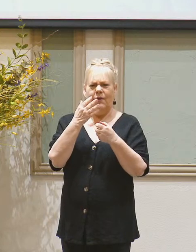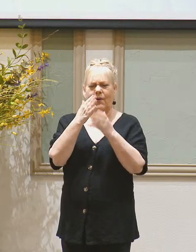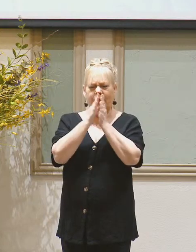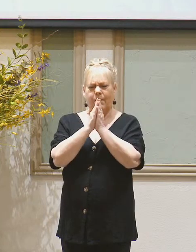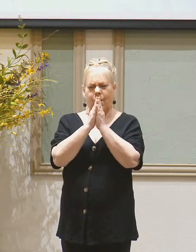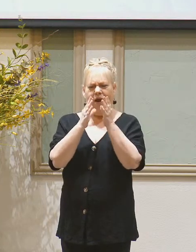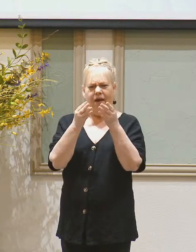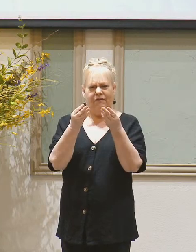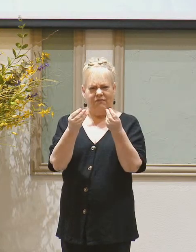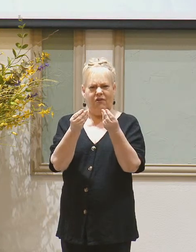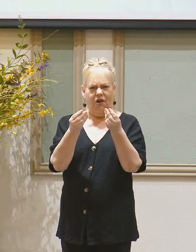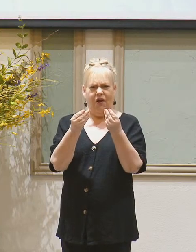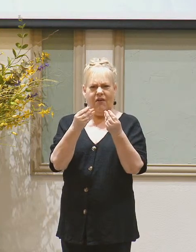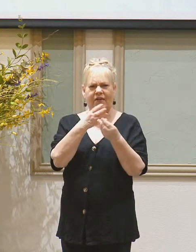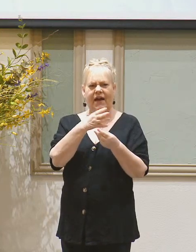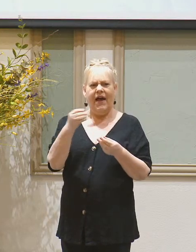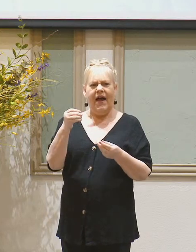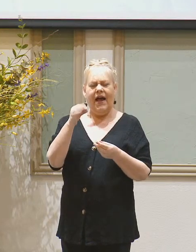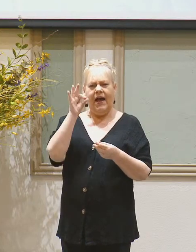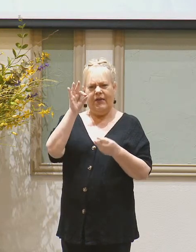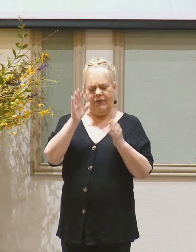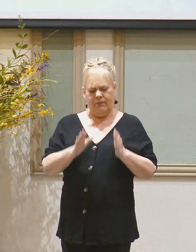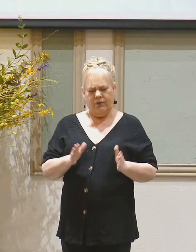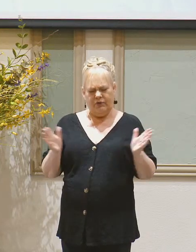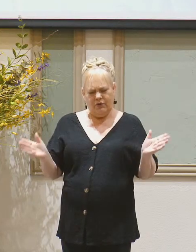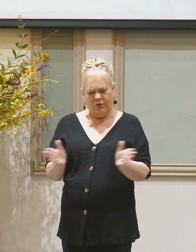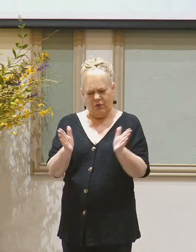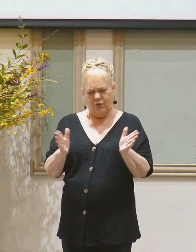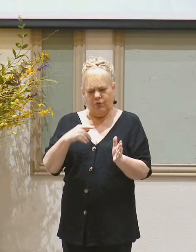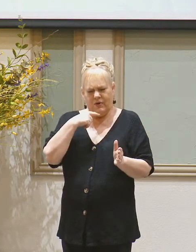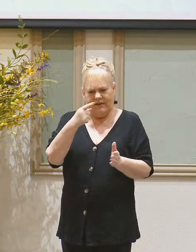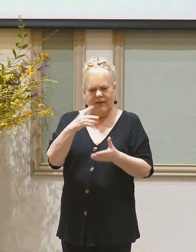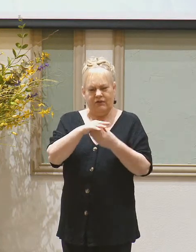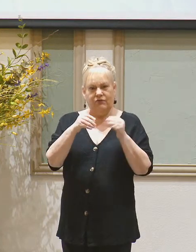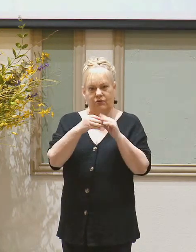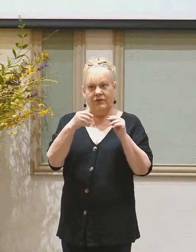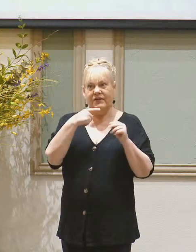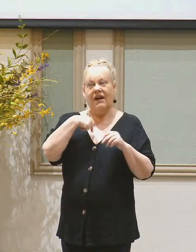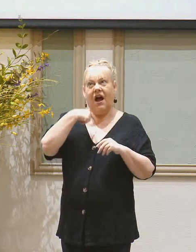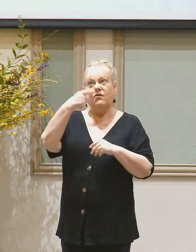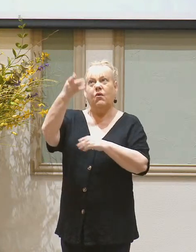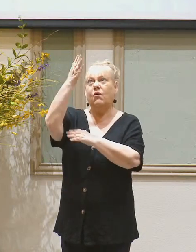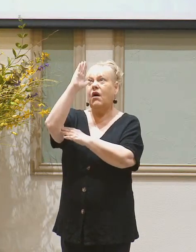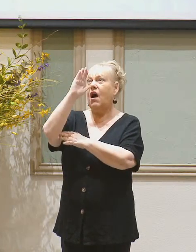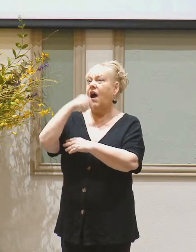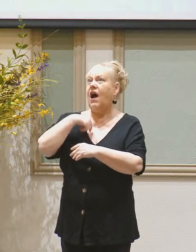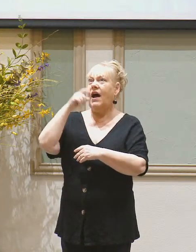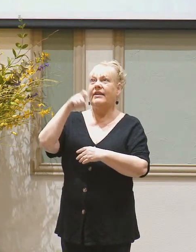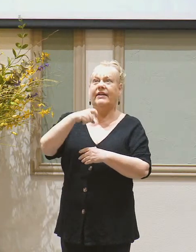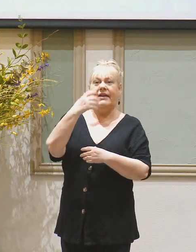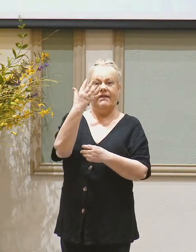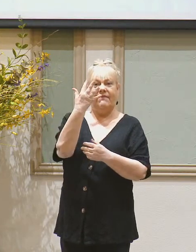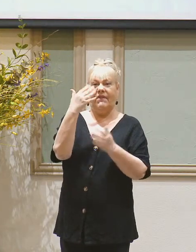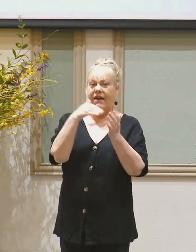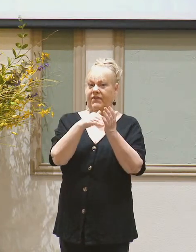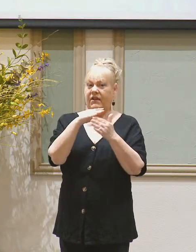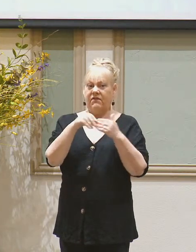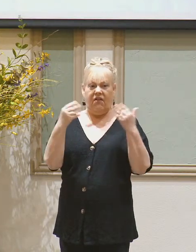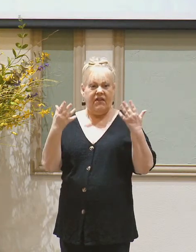cloths, and the preacher encouraged her to tell her story. And she said, I told God that all I needed was